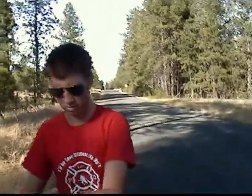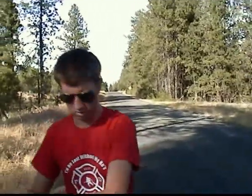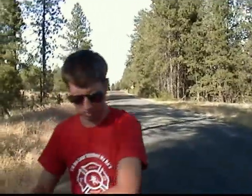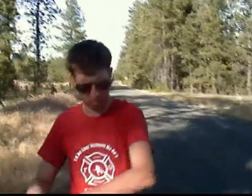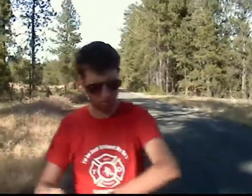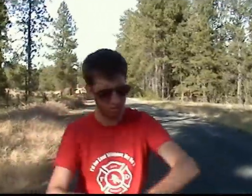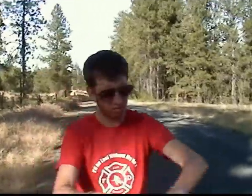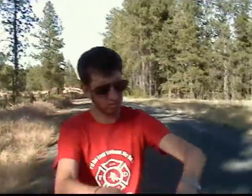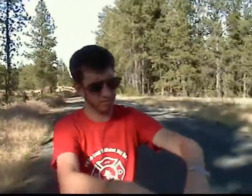on